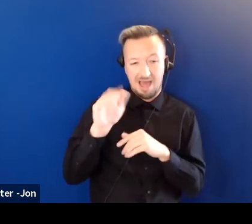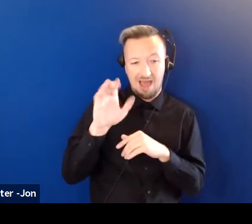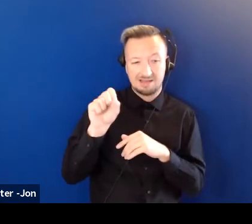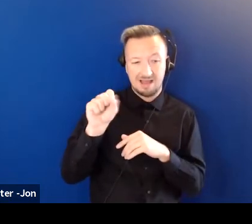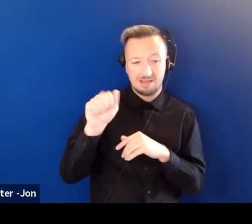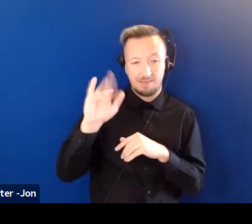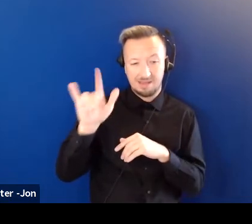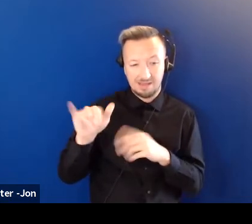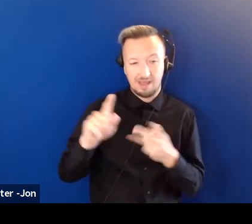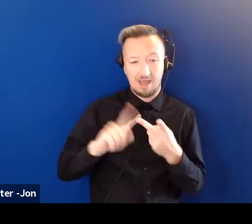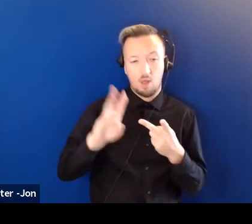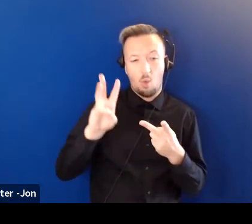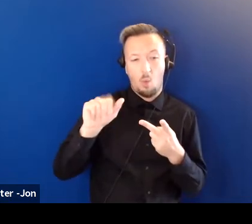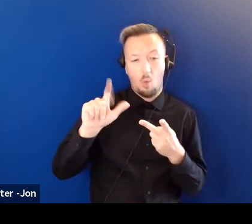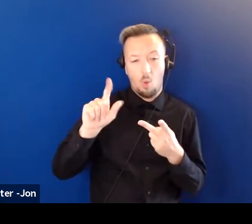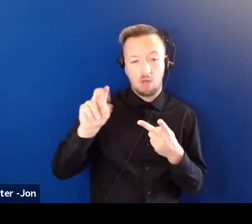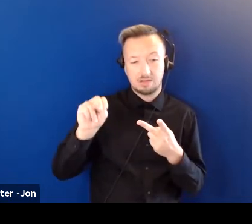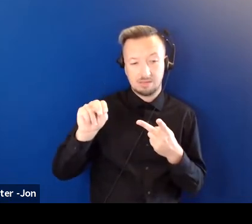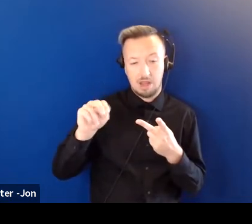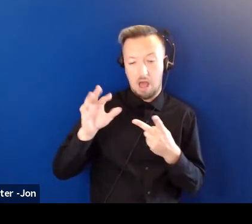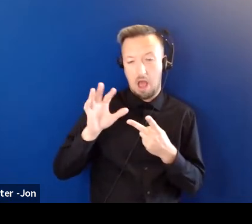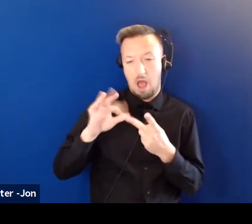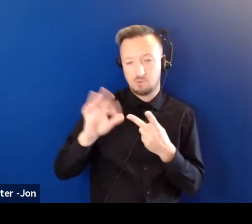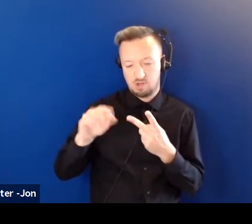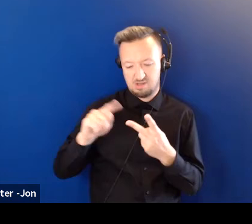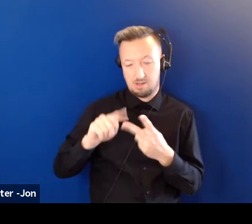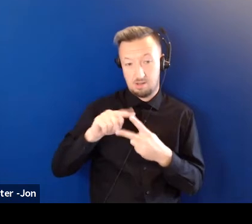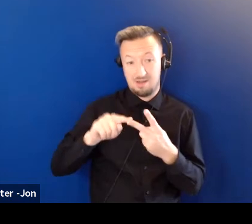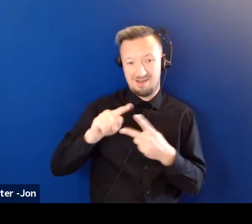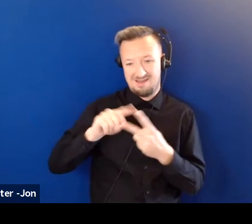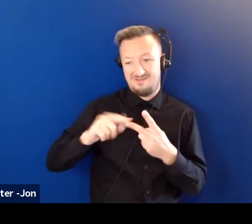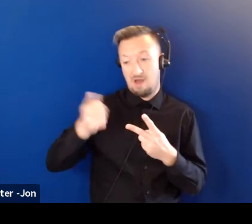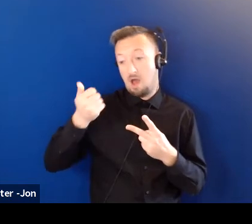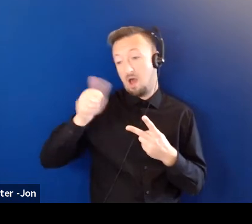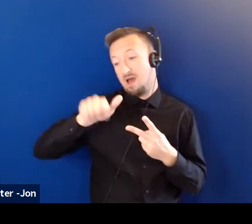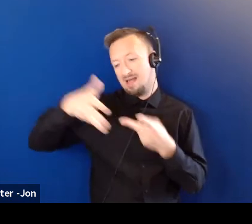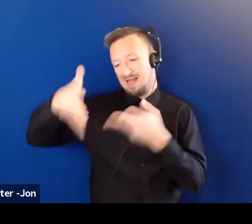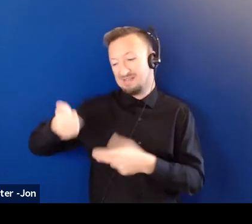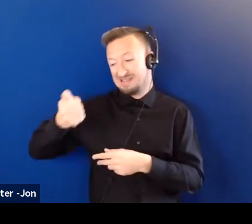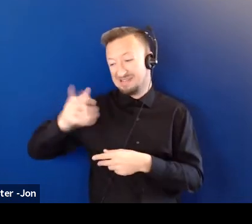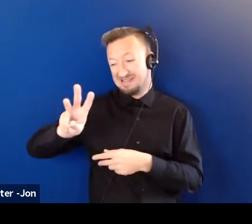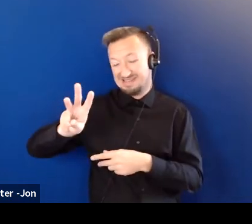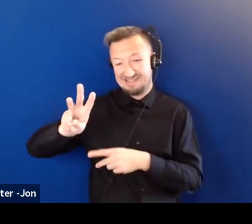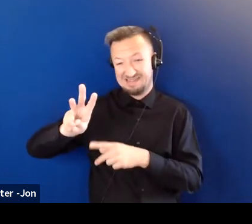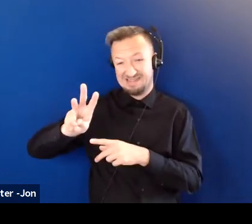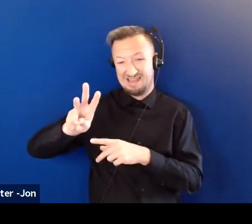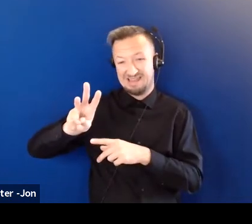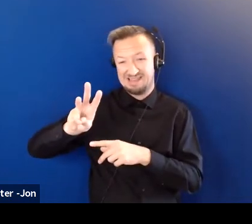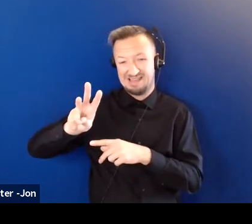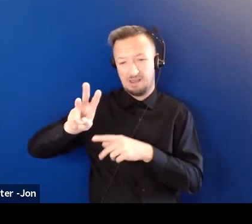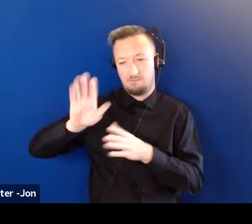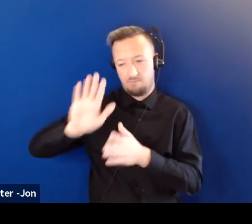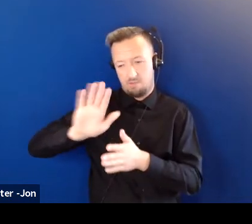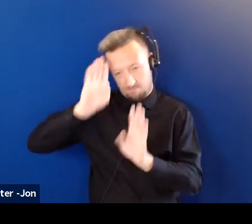together they serve 16 of those remaining counties. And so that leaves 9 kind of unserved counties,